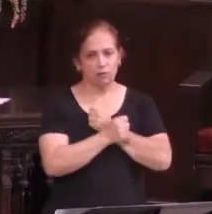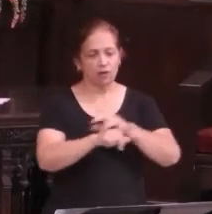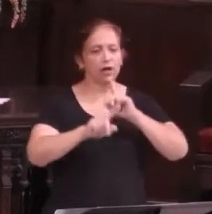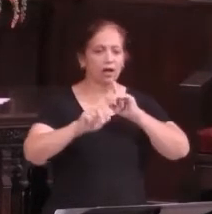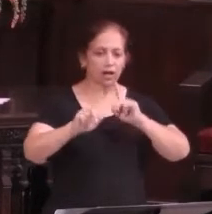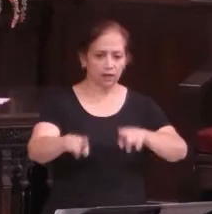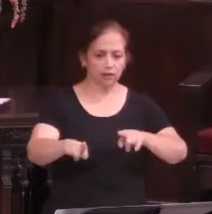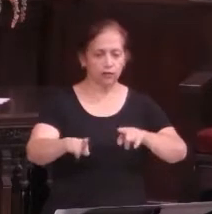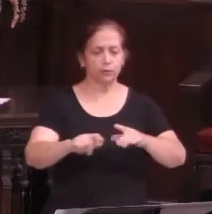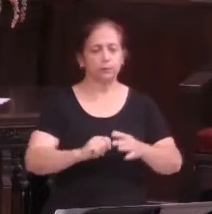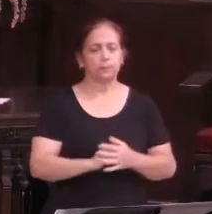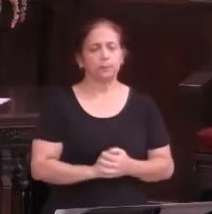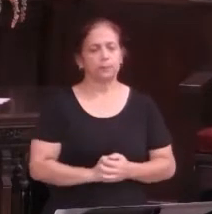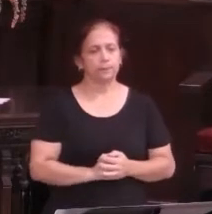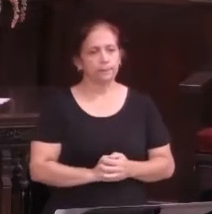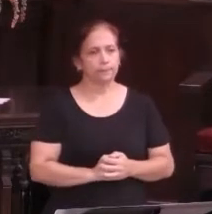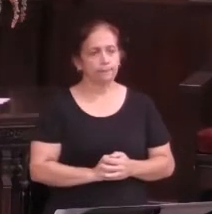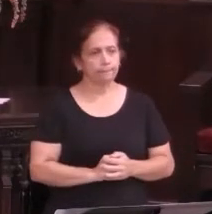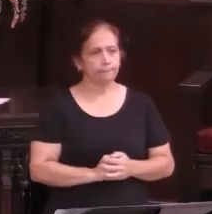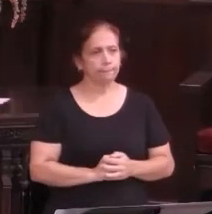answer.